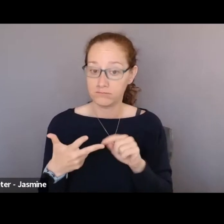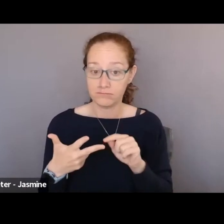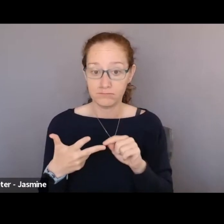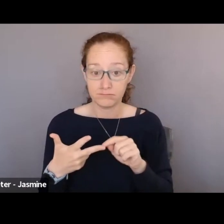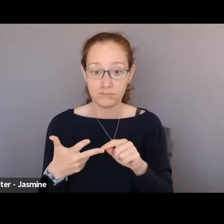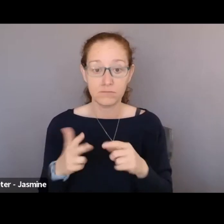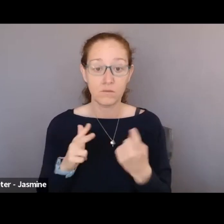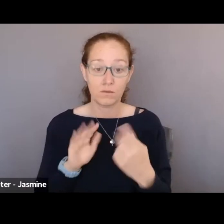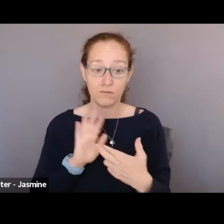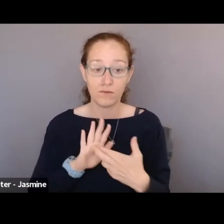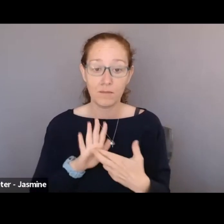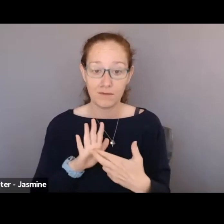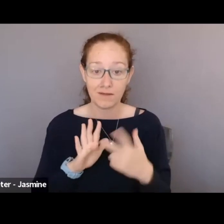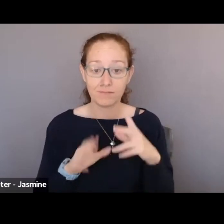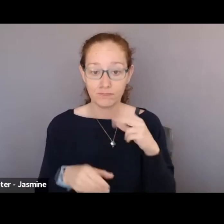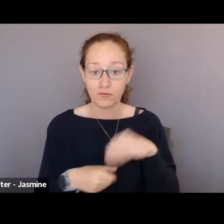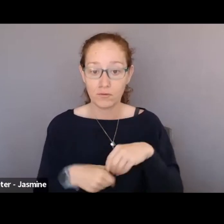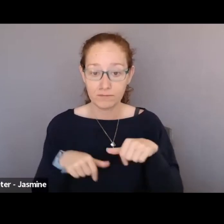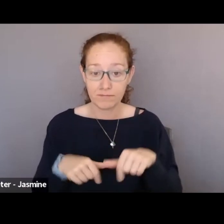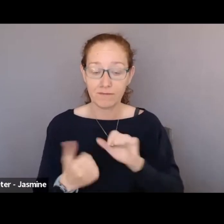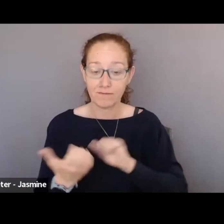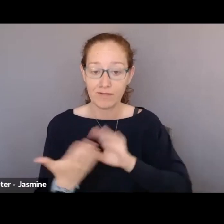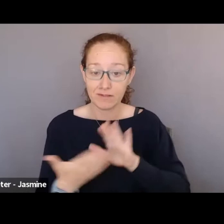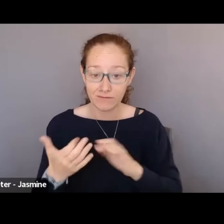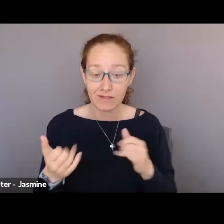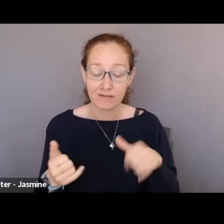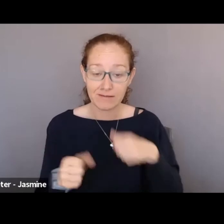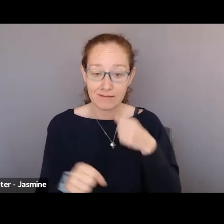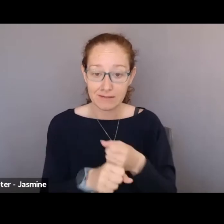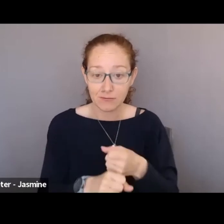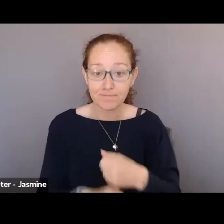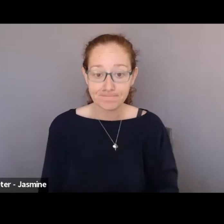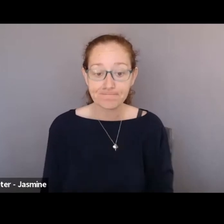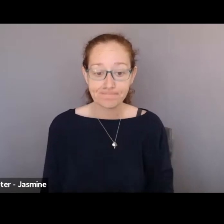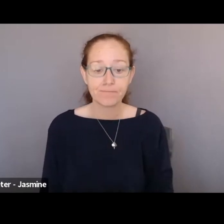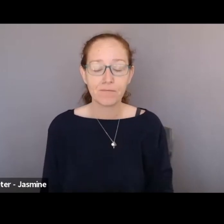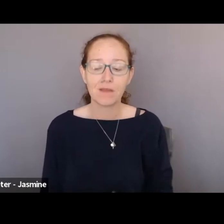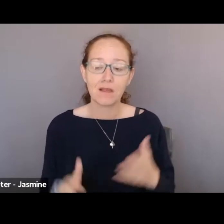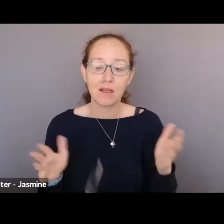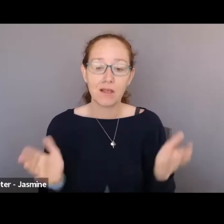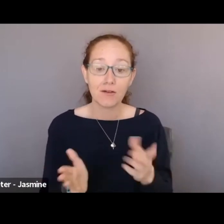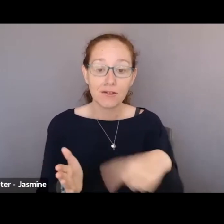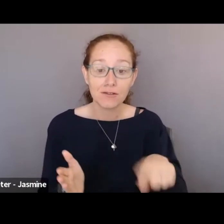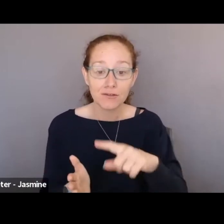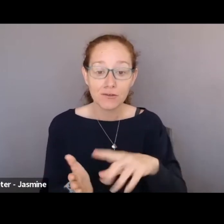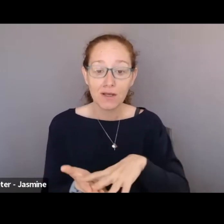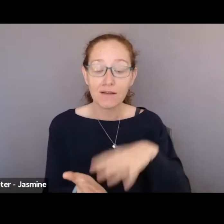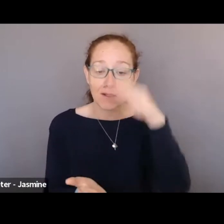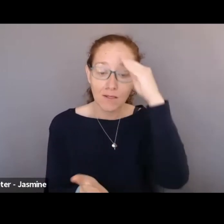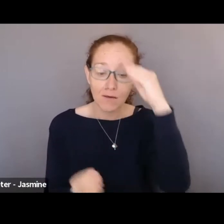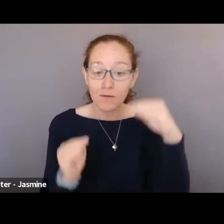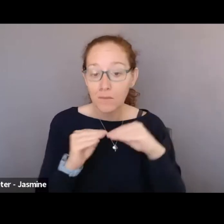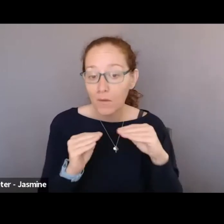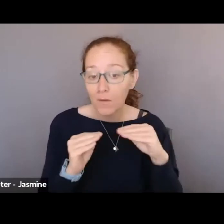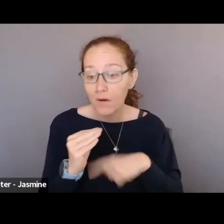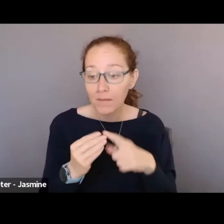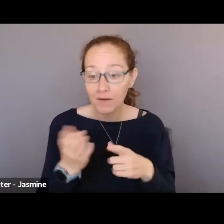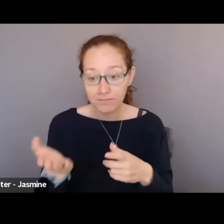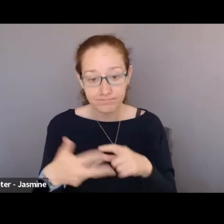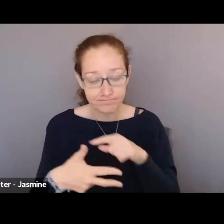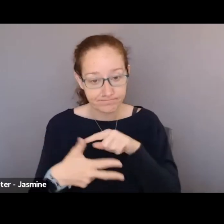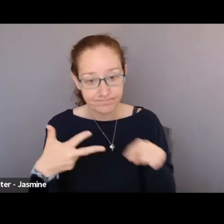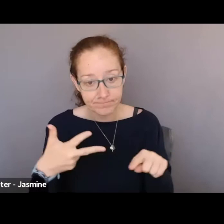year. So I encourage you to learn more about these organizations, support them with donations if